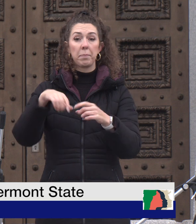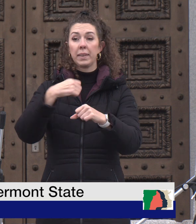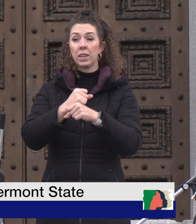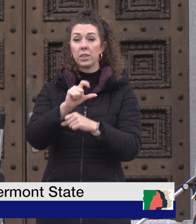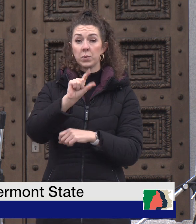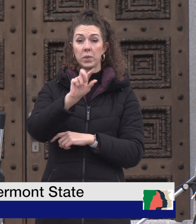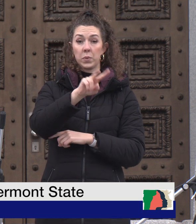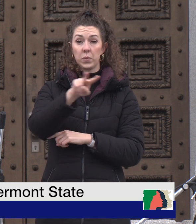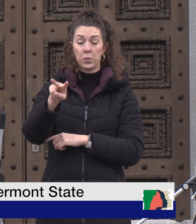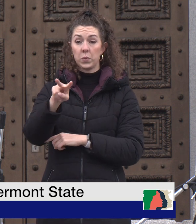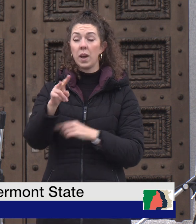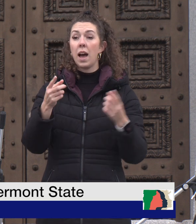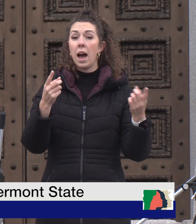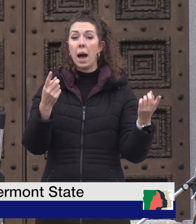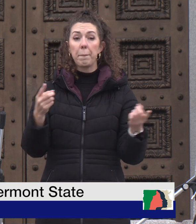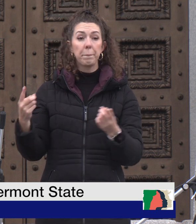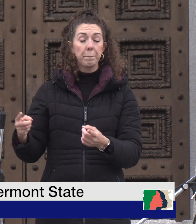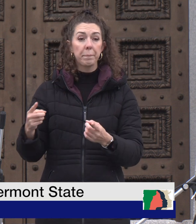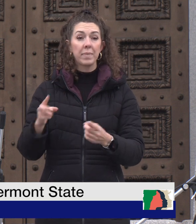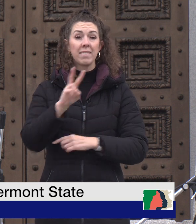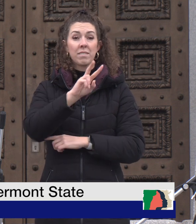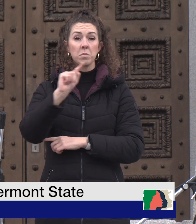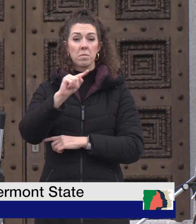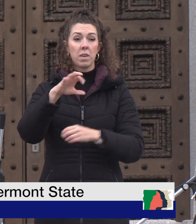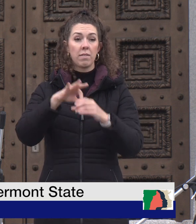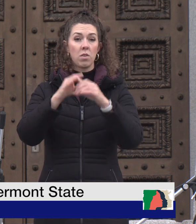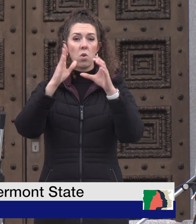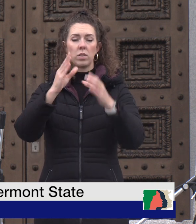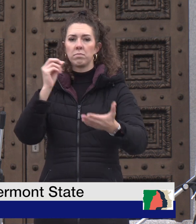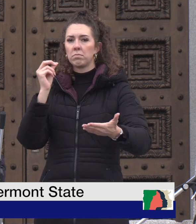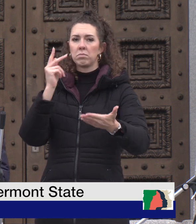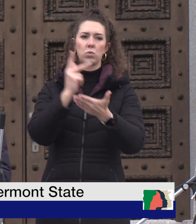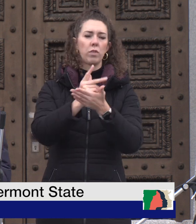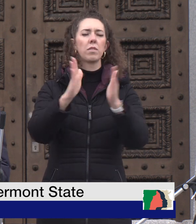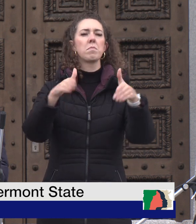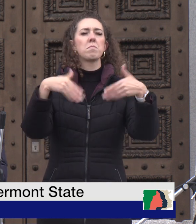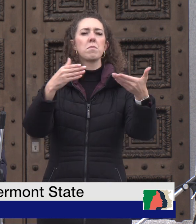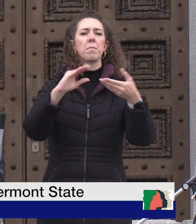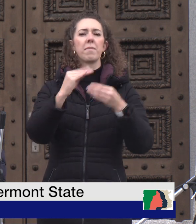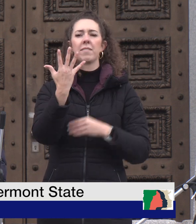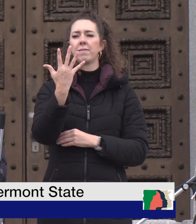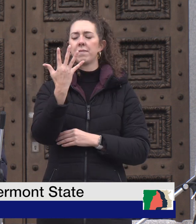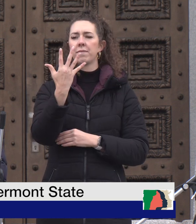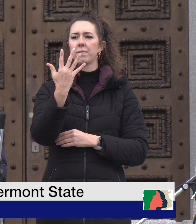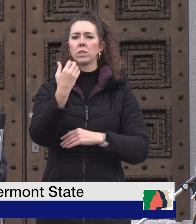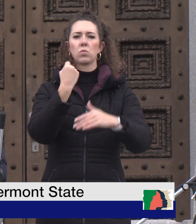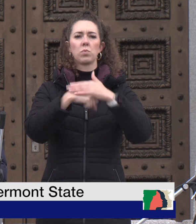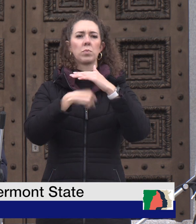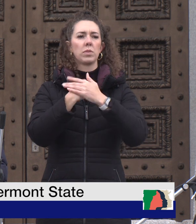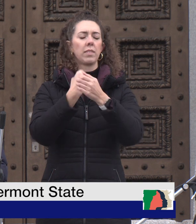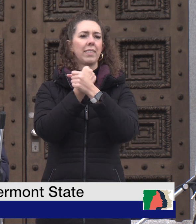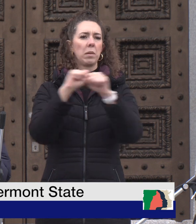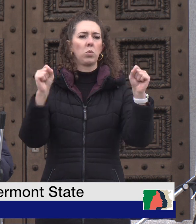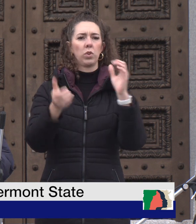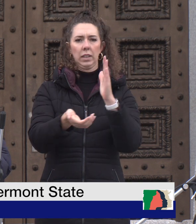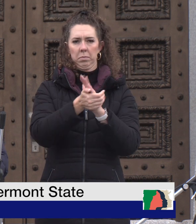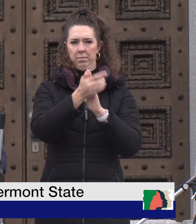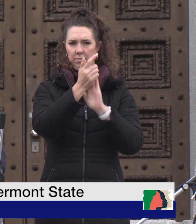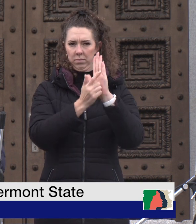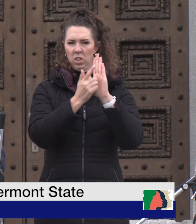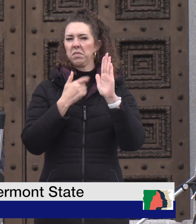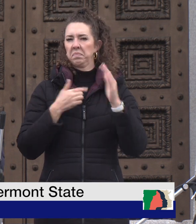2022, Vermont voters approved Proposition 5, the Reproductive Liberty Amendment. I'm going to read